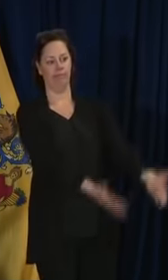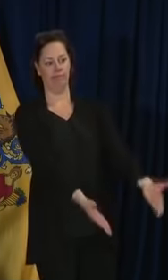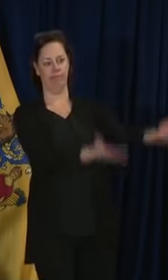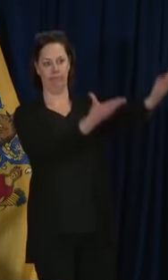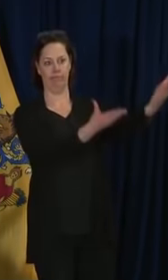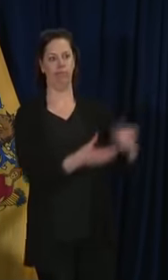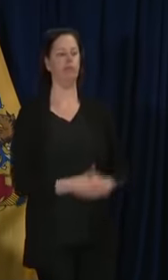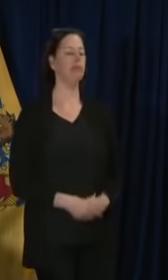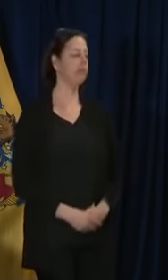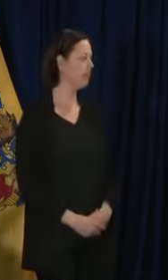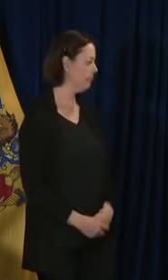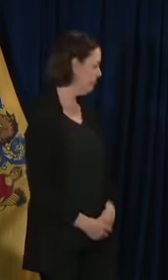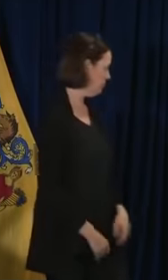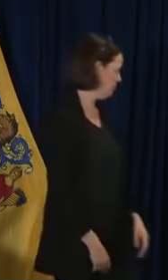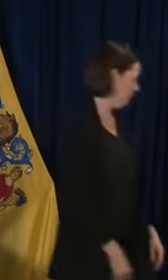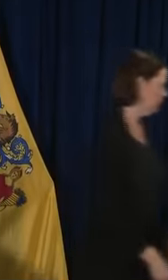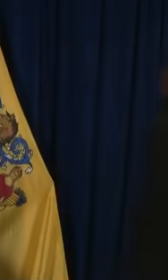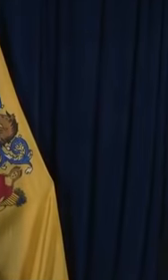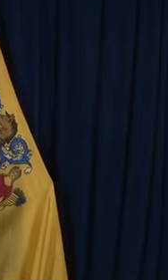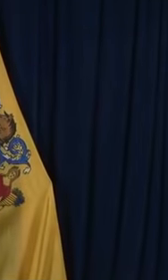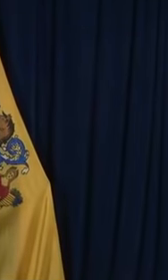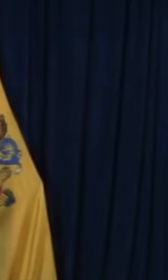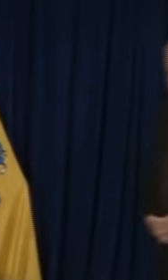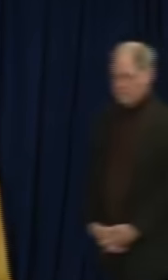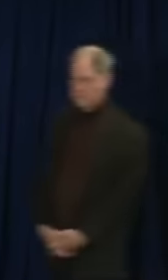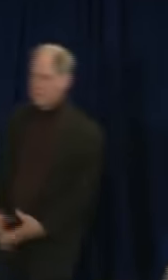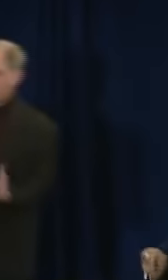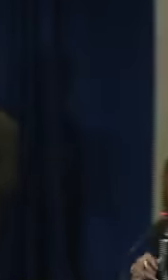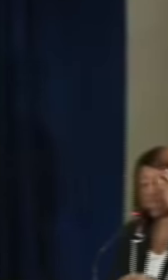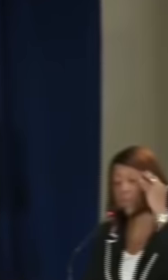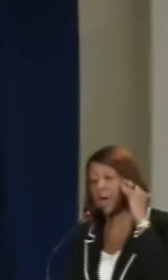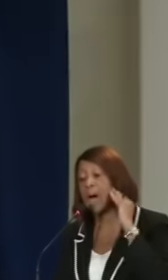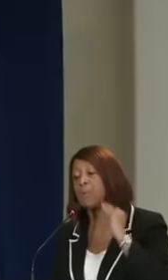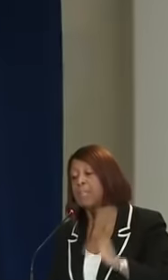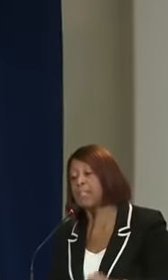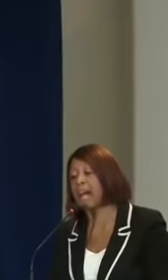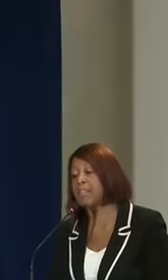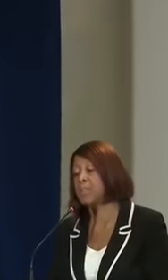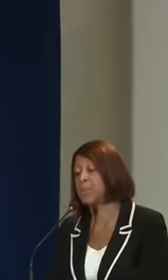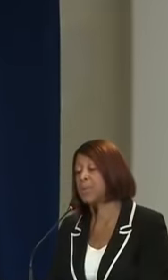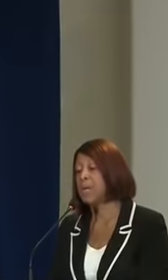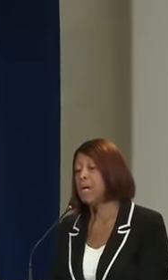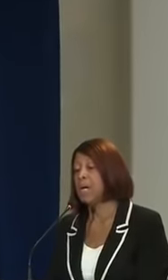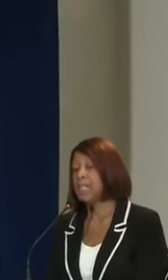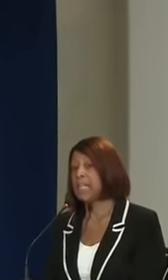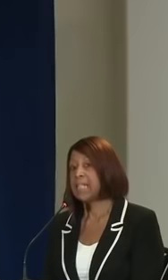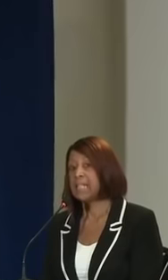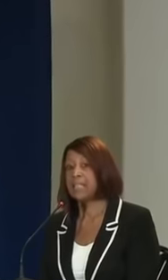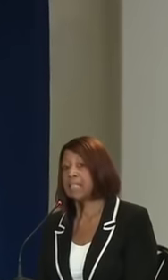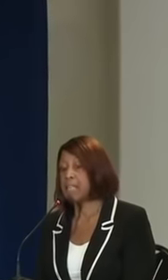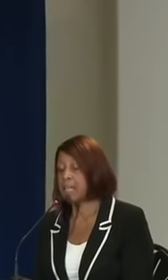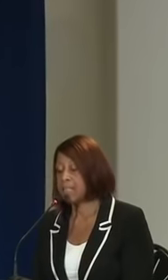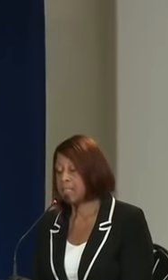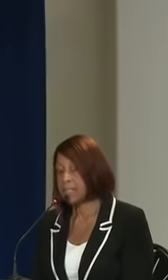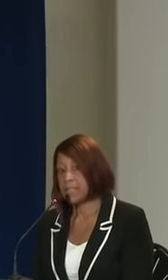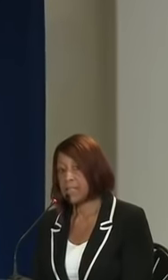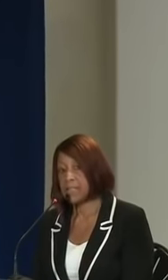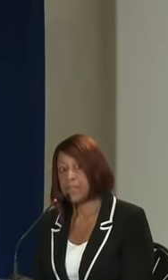great state of New Jersey, Sheila Oliver. Thank you, Governor Murphy. I just would like to